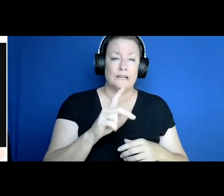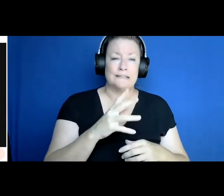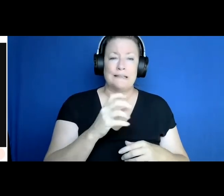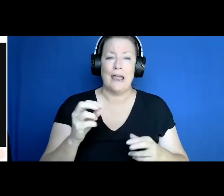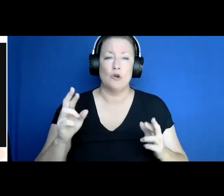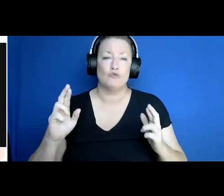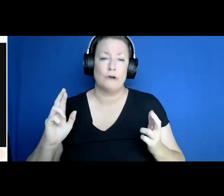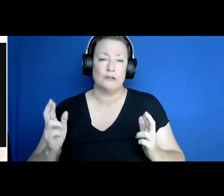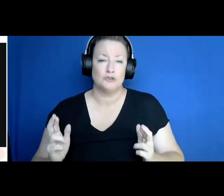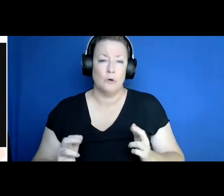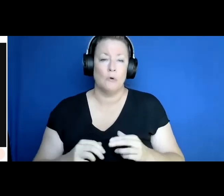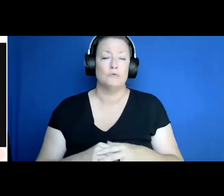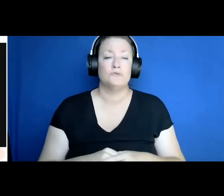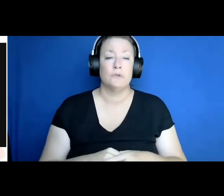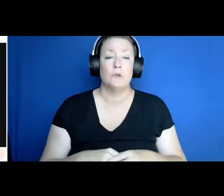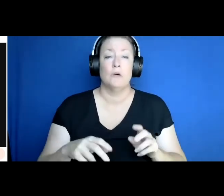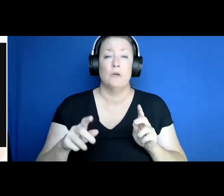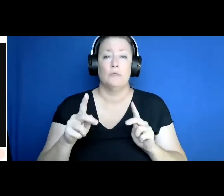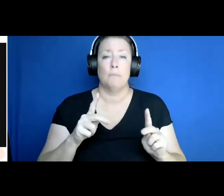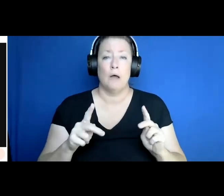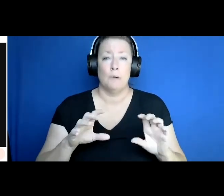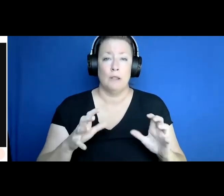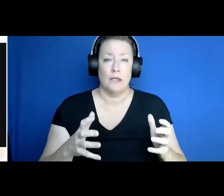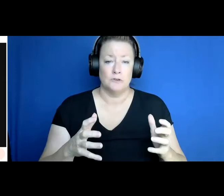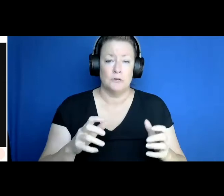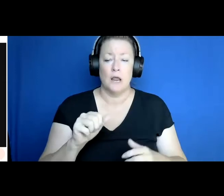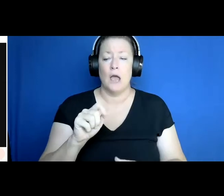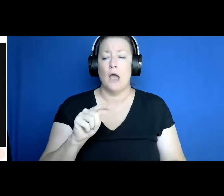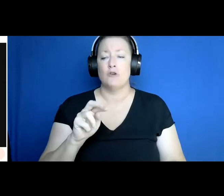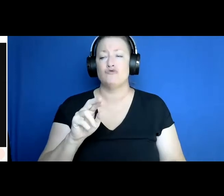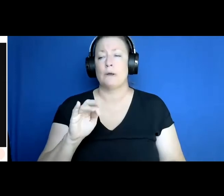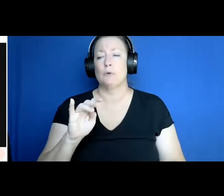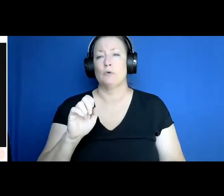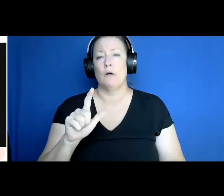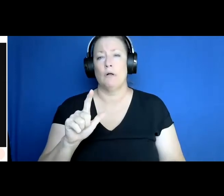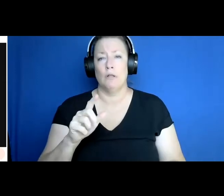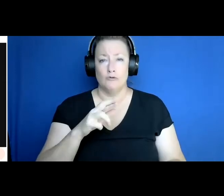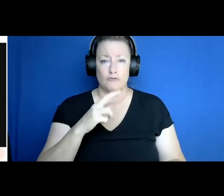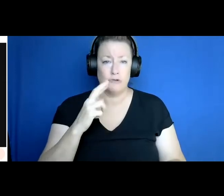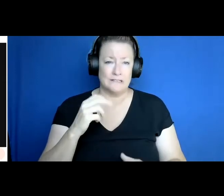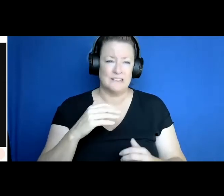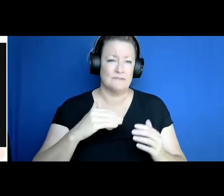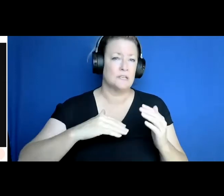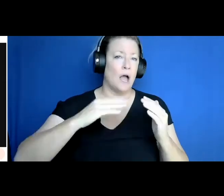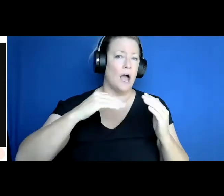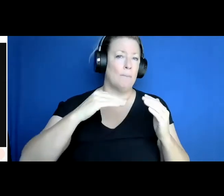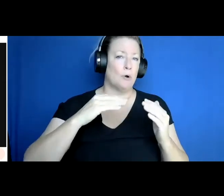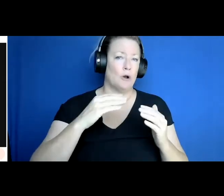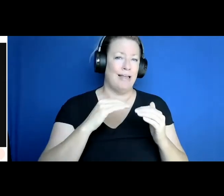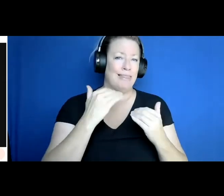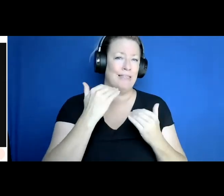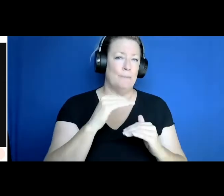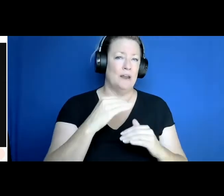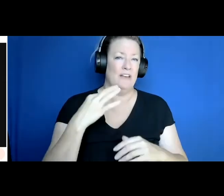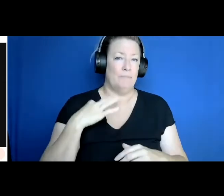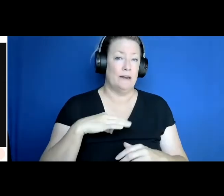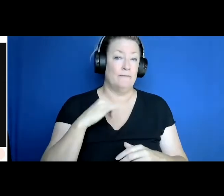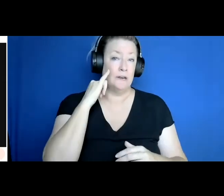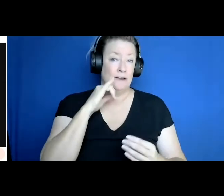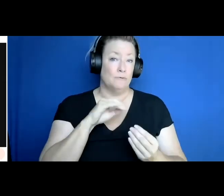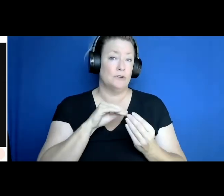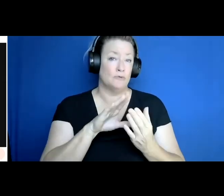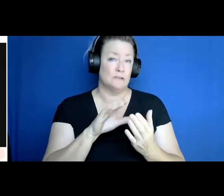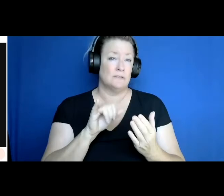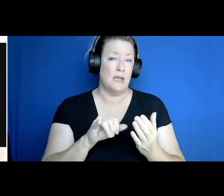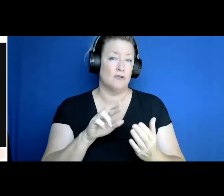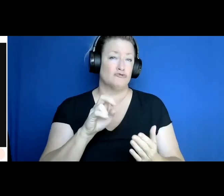the population attributable risk gives us the upper limit of benefit if we were to address that risk factor. But it's really